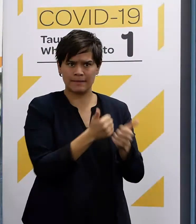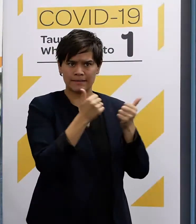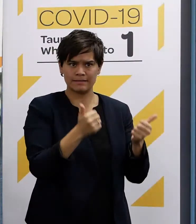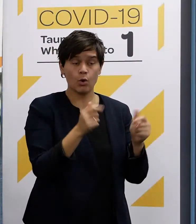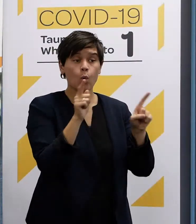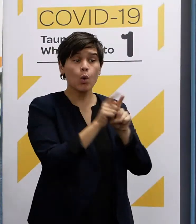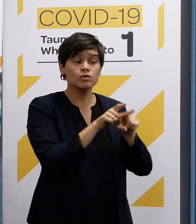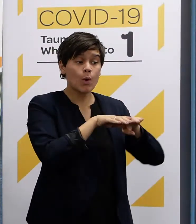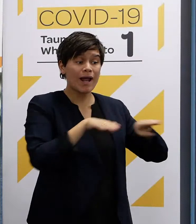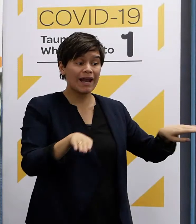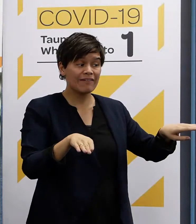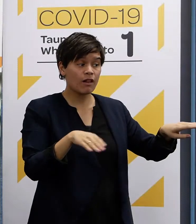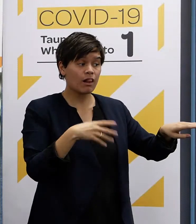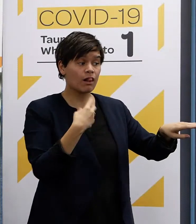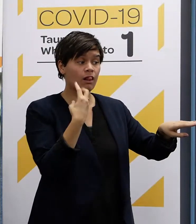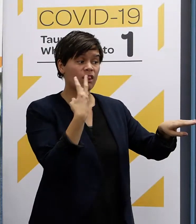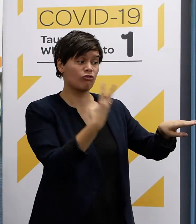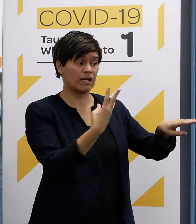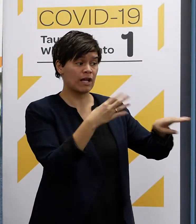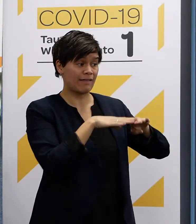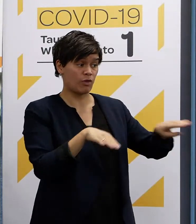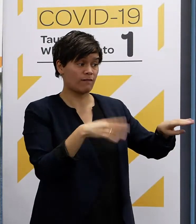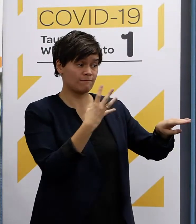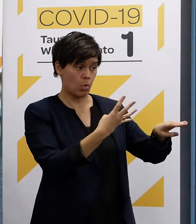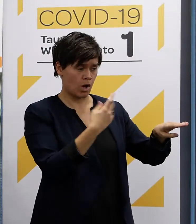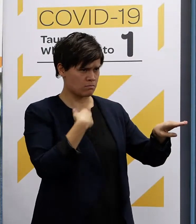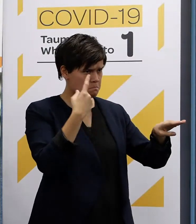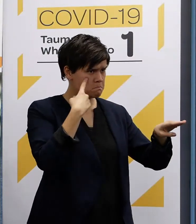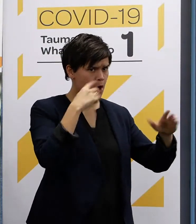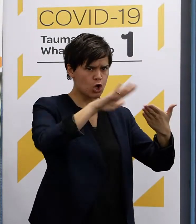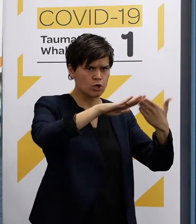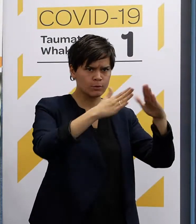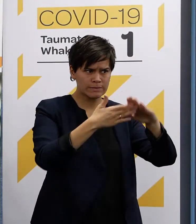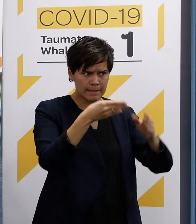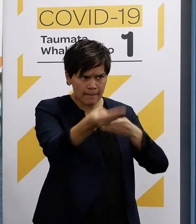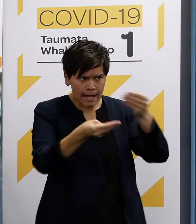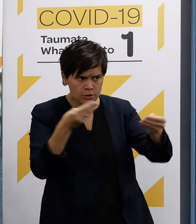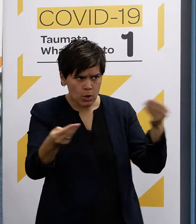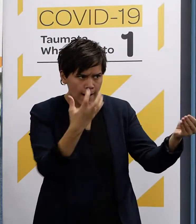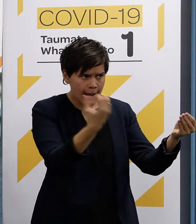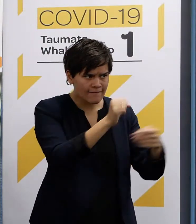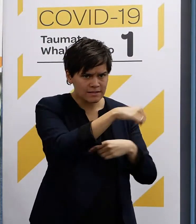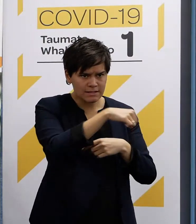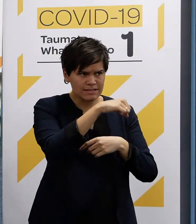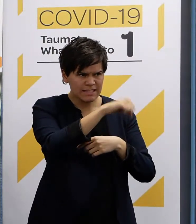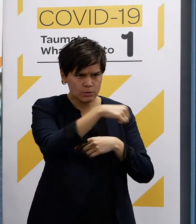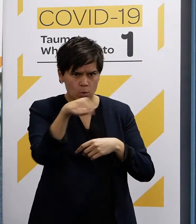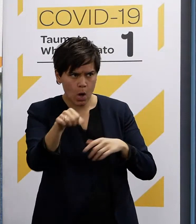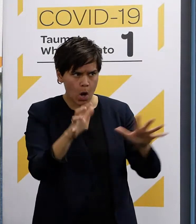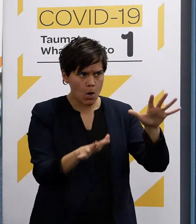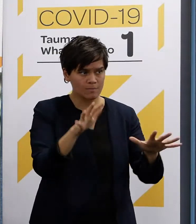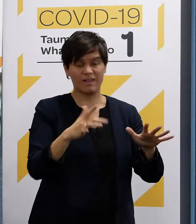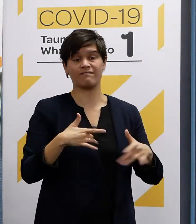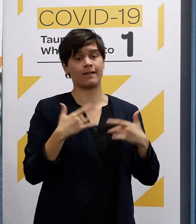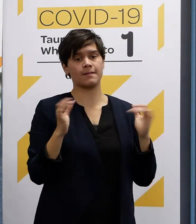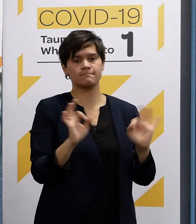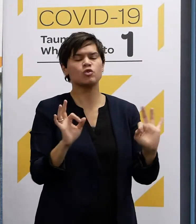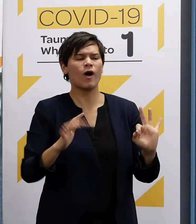for any evidence of community transmission, that is providing us with reassurance as well. And how many of